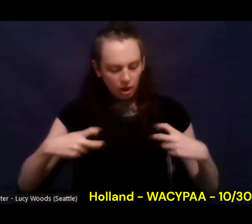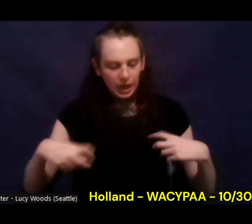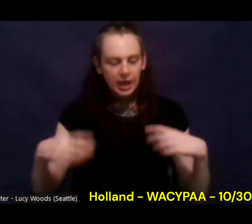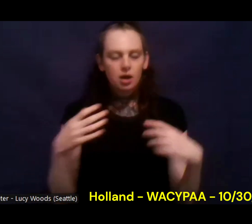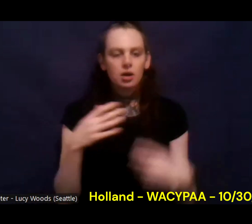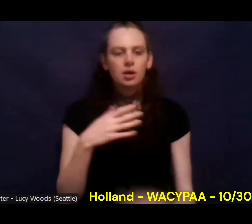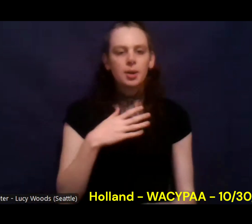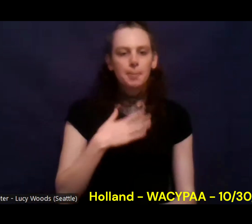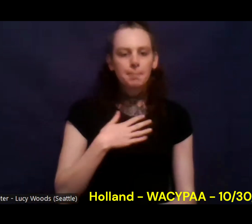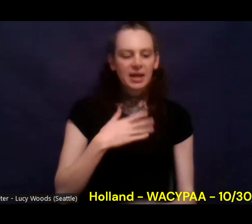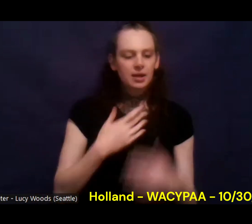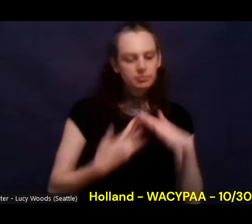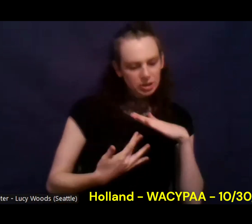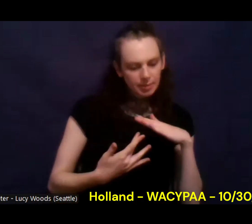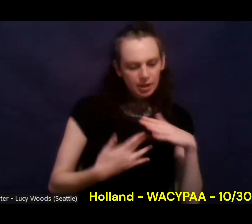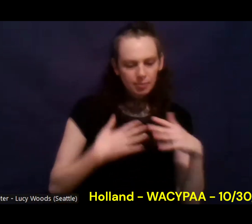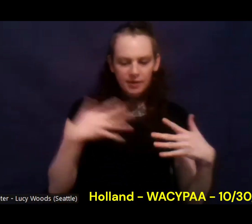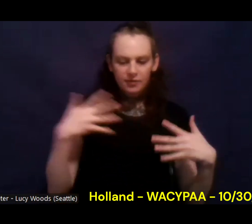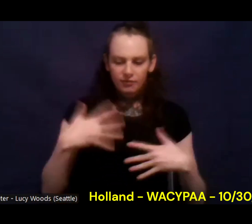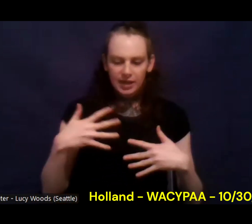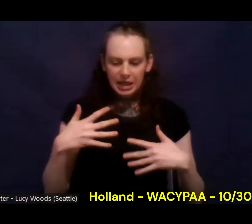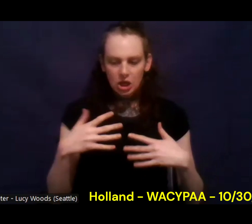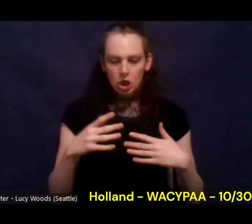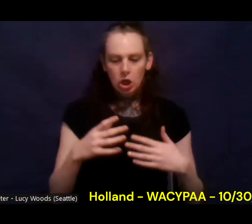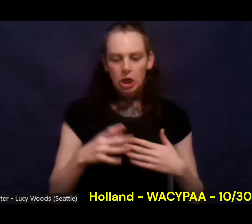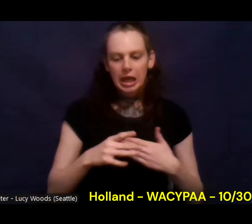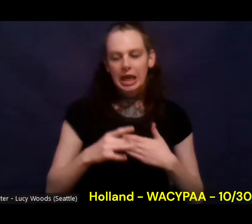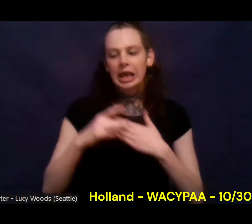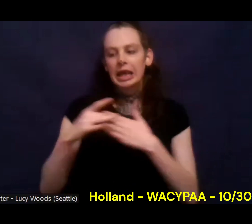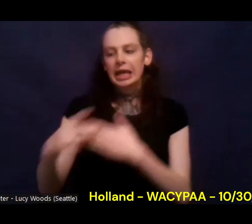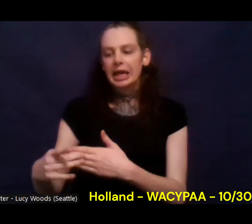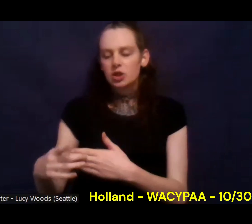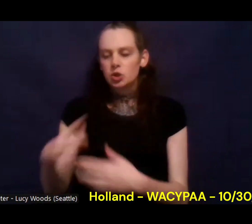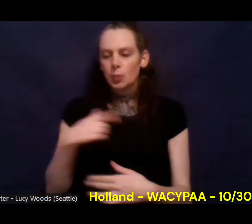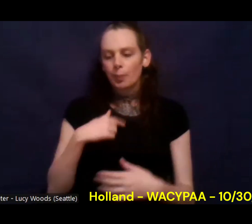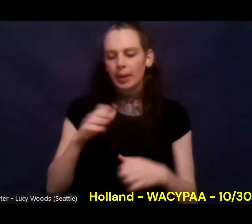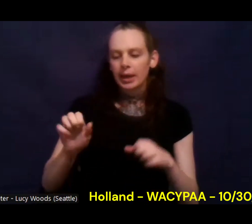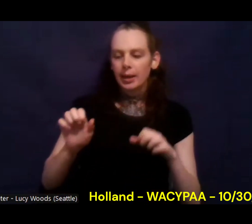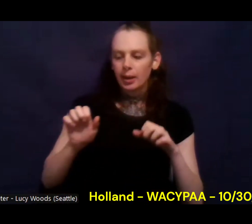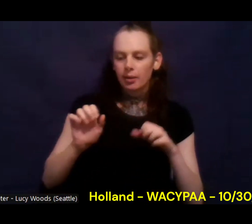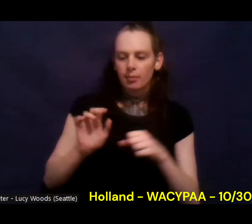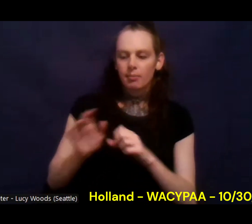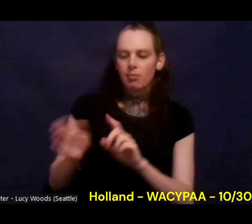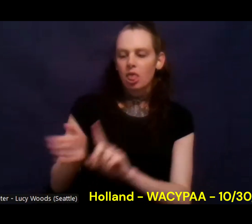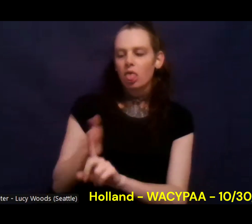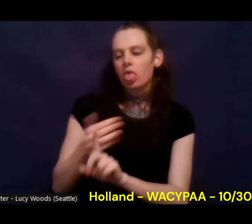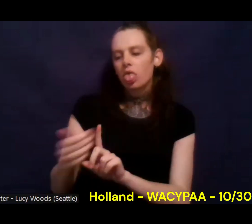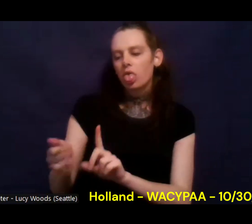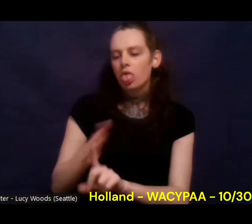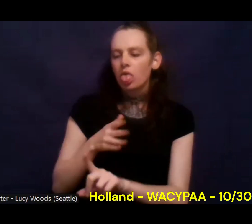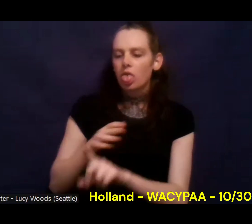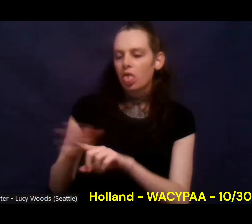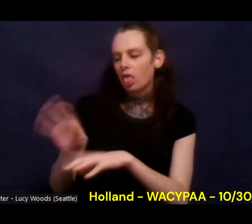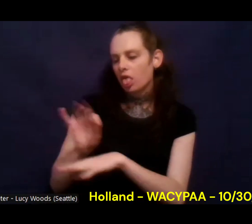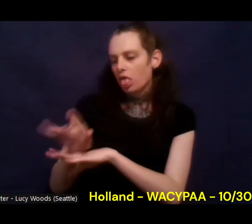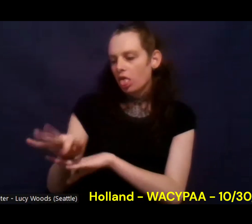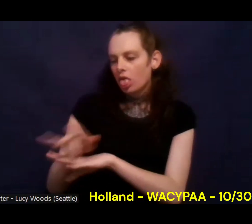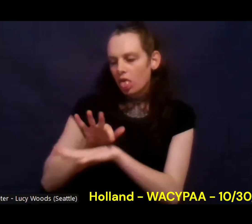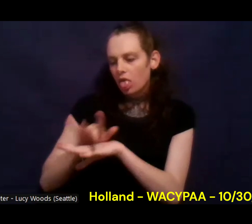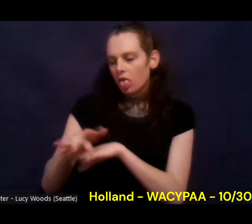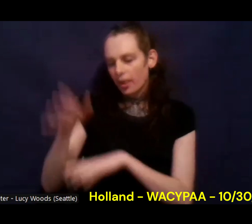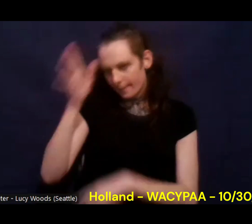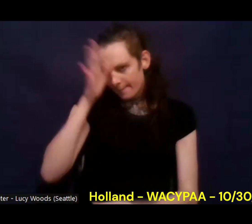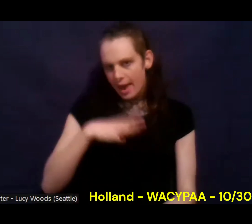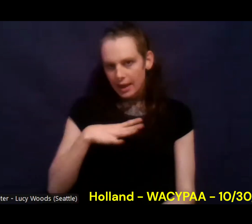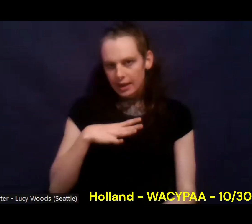and my fear lead to how I manipulated men for the last 10 years of my life? So it made perfect sense to me. And